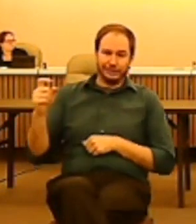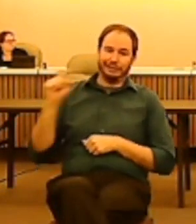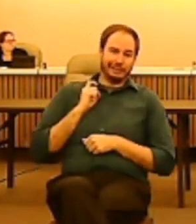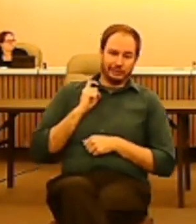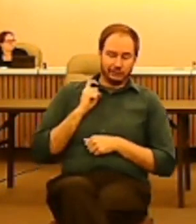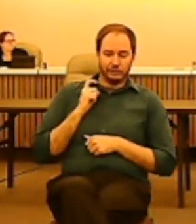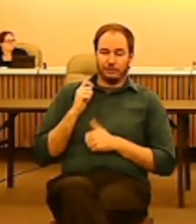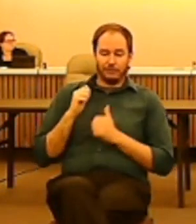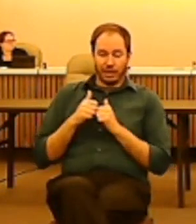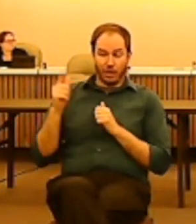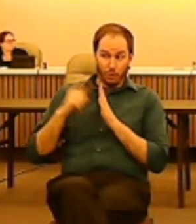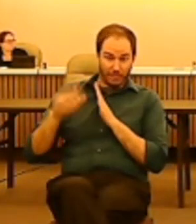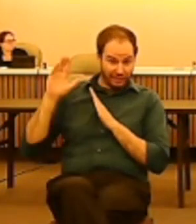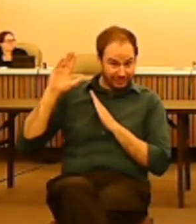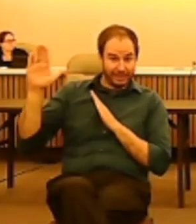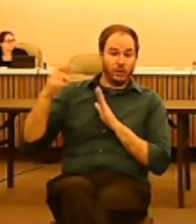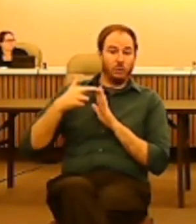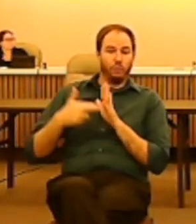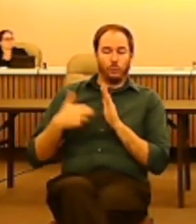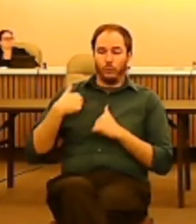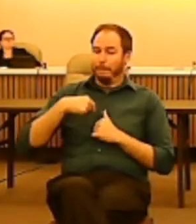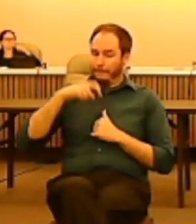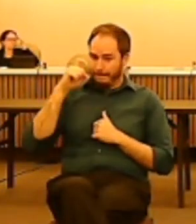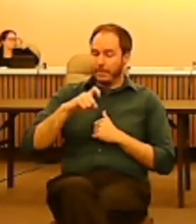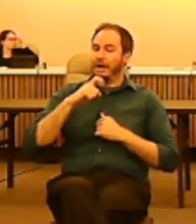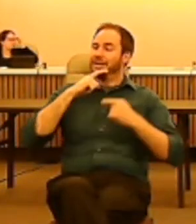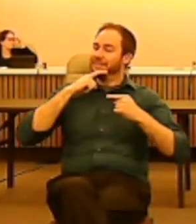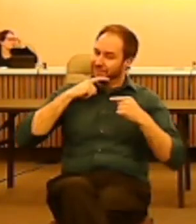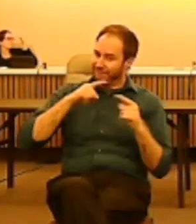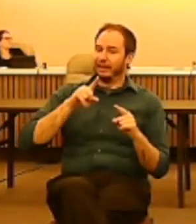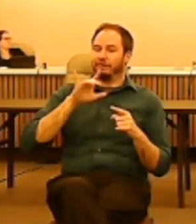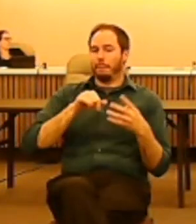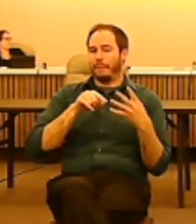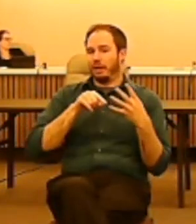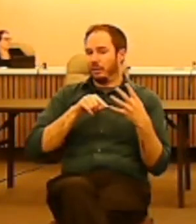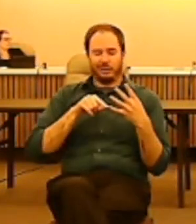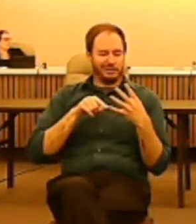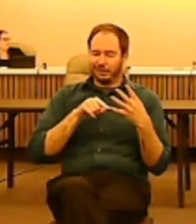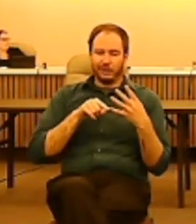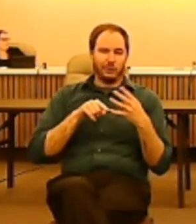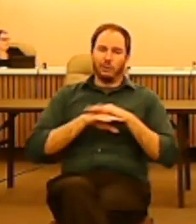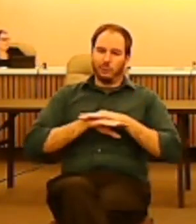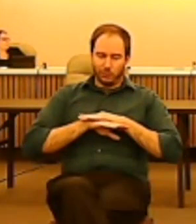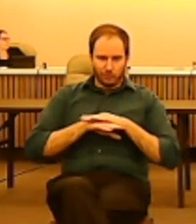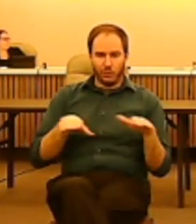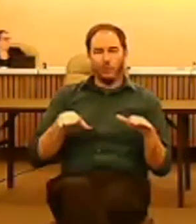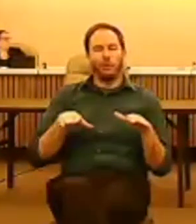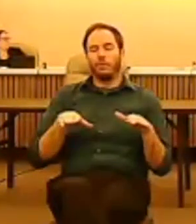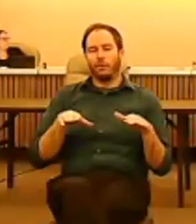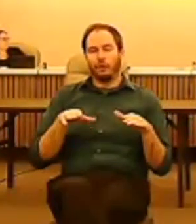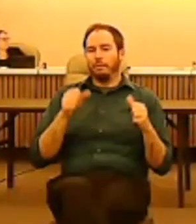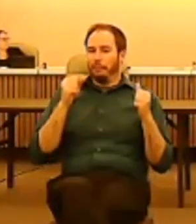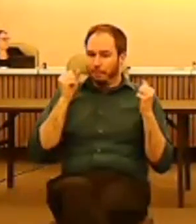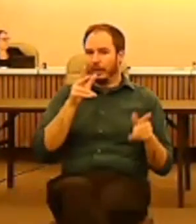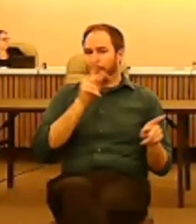the way it reads is that we would have to have it take effect by June 30th. We're not going to do that. There's a lot of people